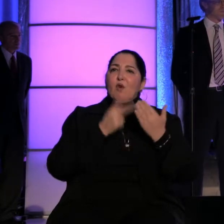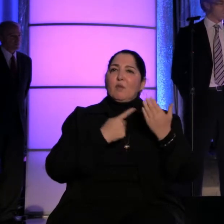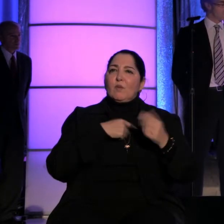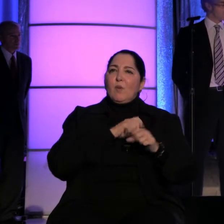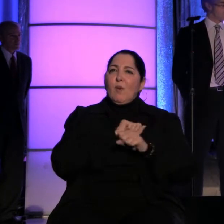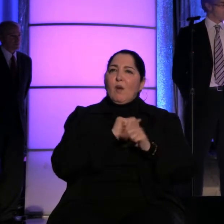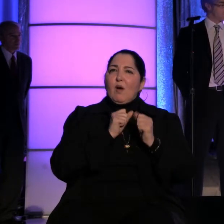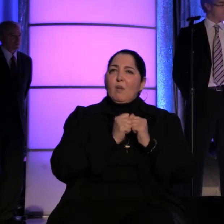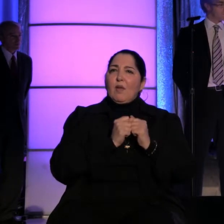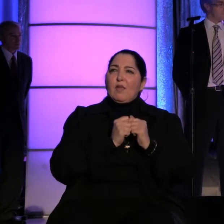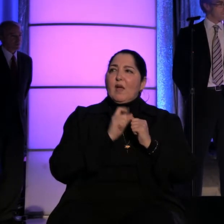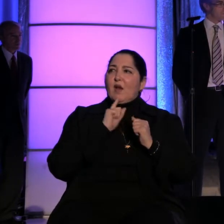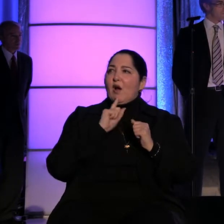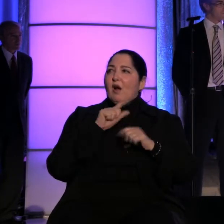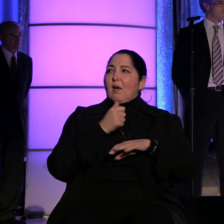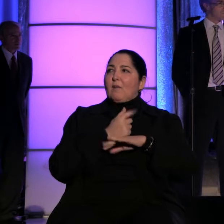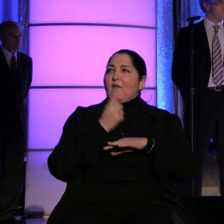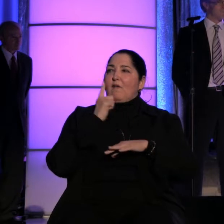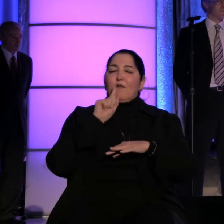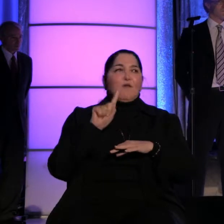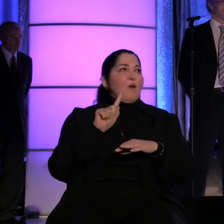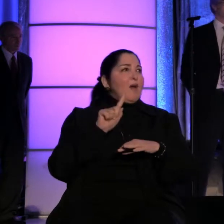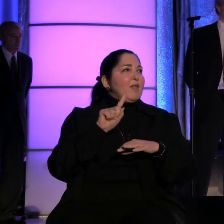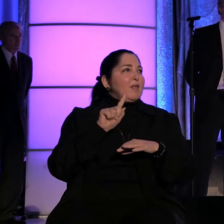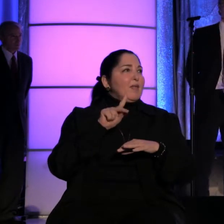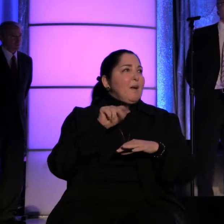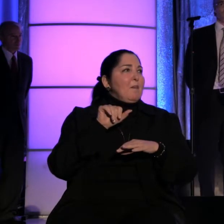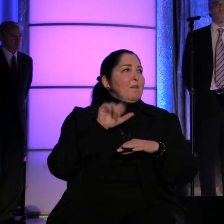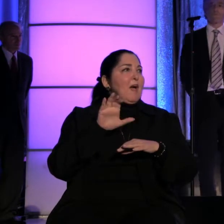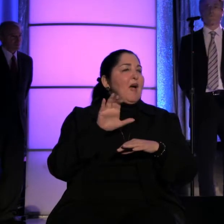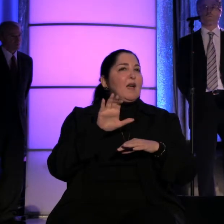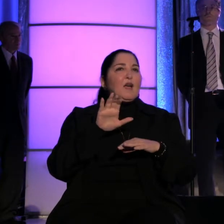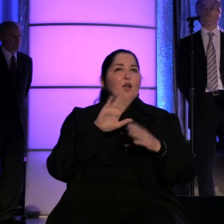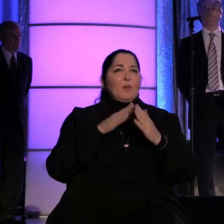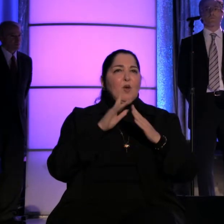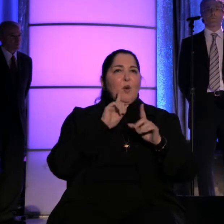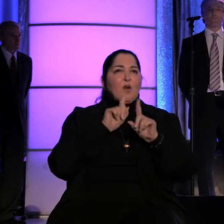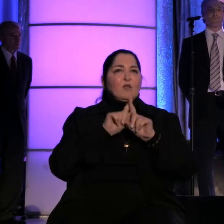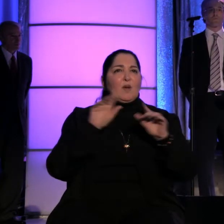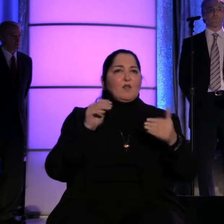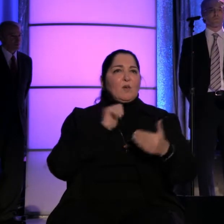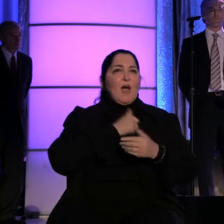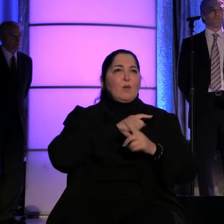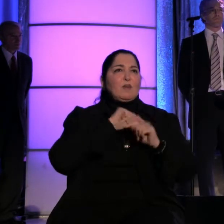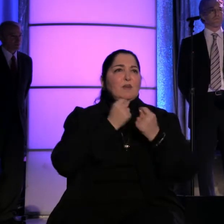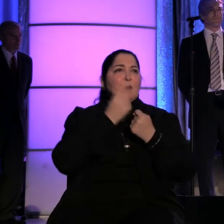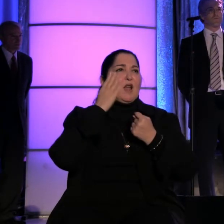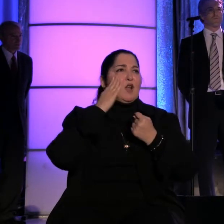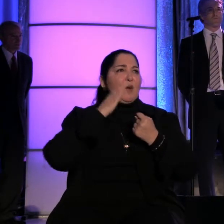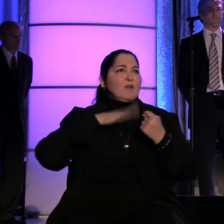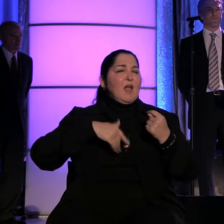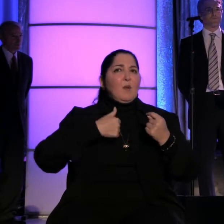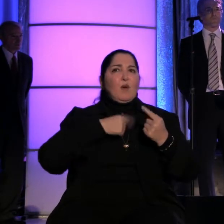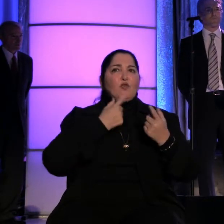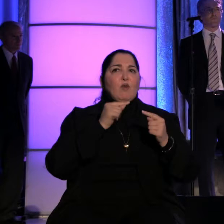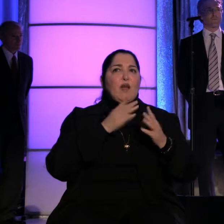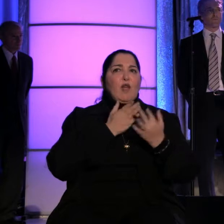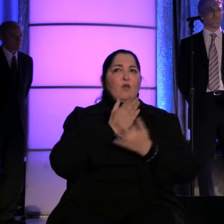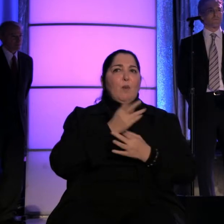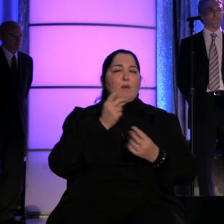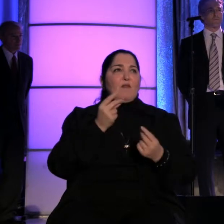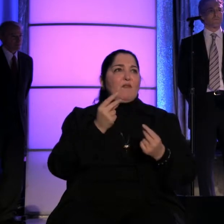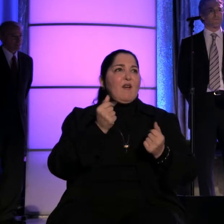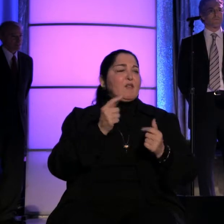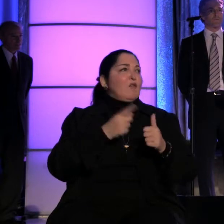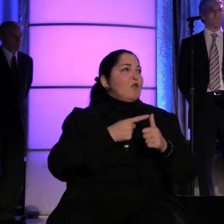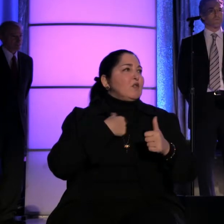been working with that are customized for the PAC community, as well as introduce you to our team. I know it's a late day, so we'll try to get through this pretty quickly.